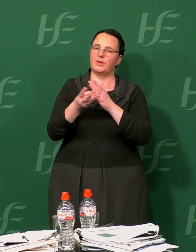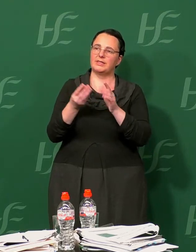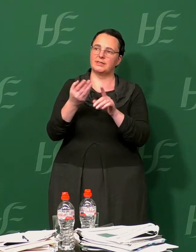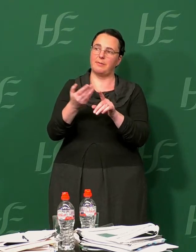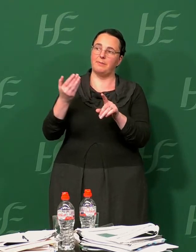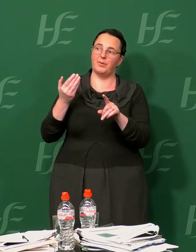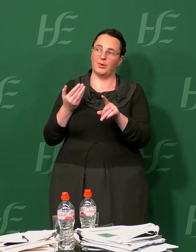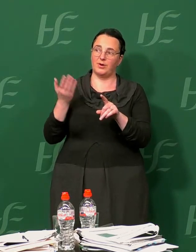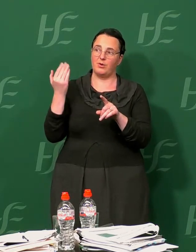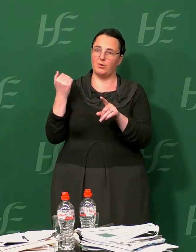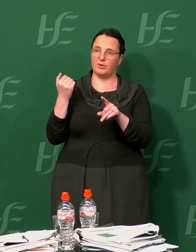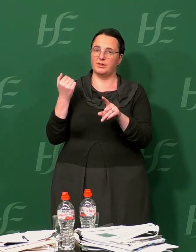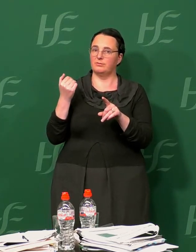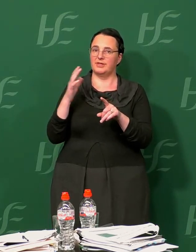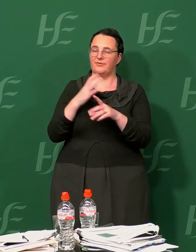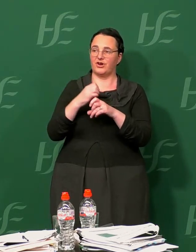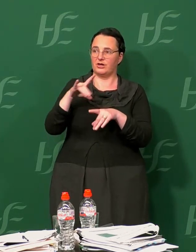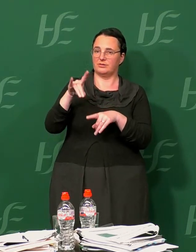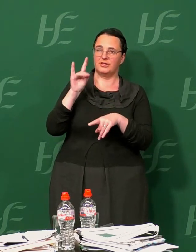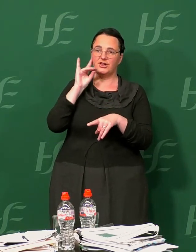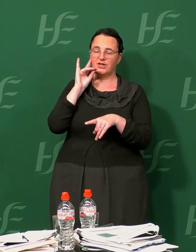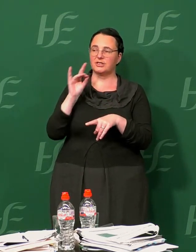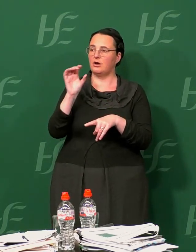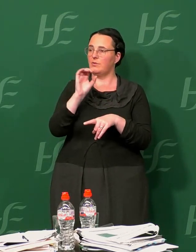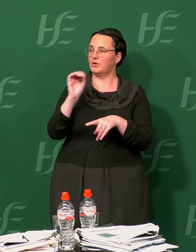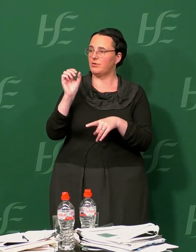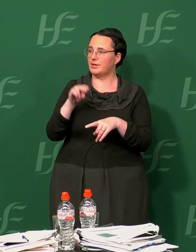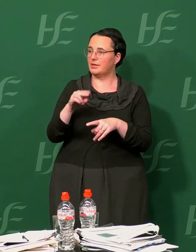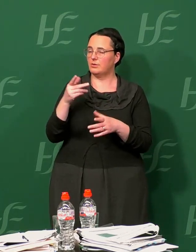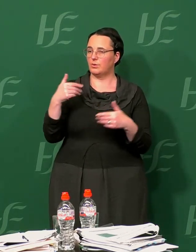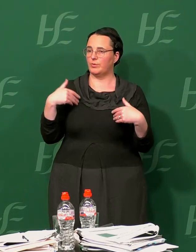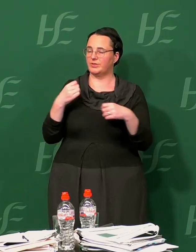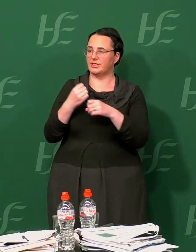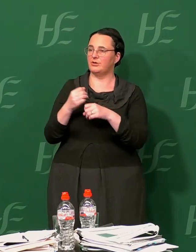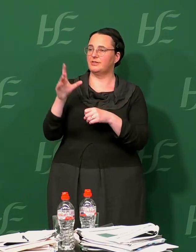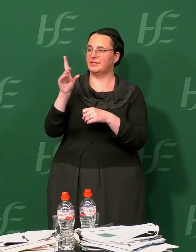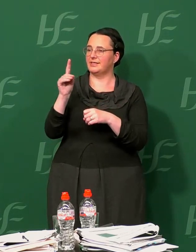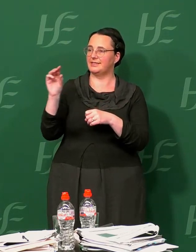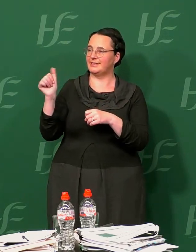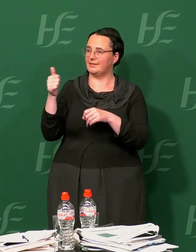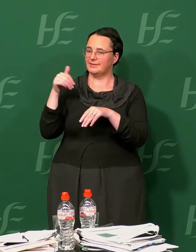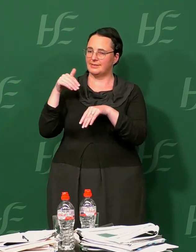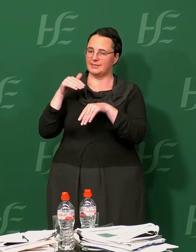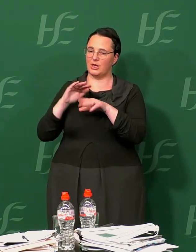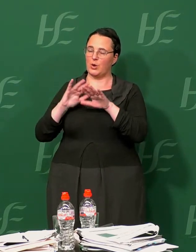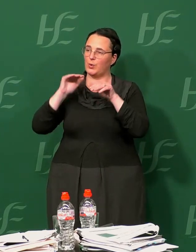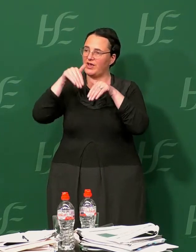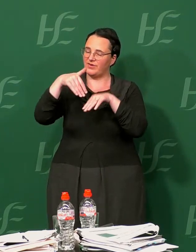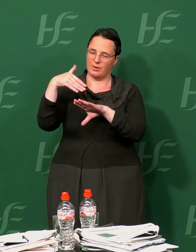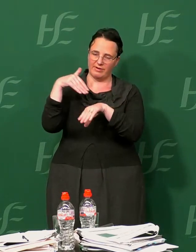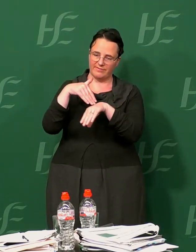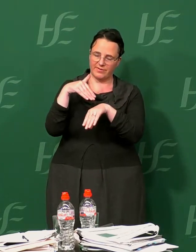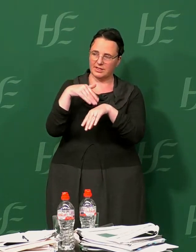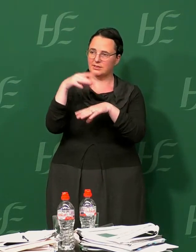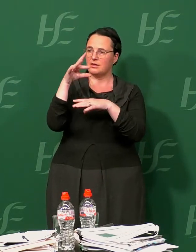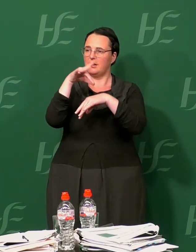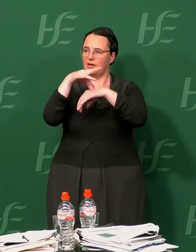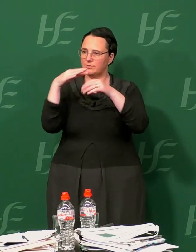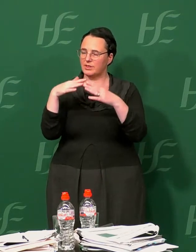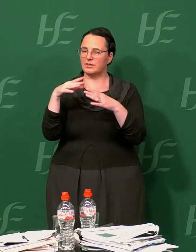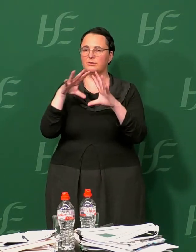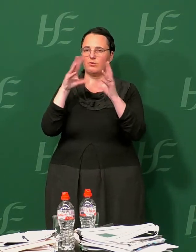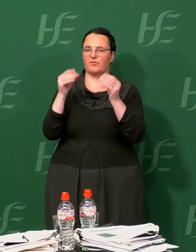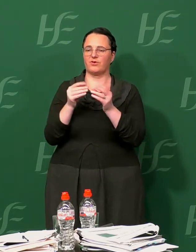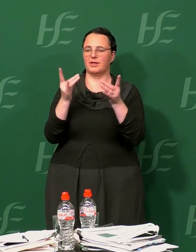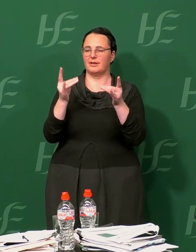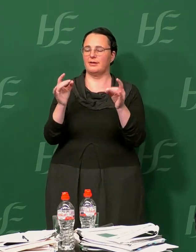heard of Omicron, we have been concerned over the impact of the Delta wave on hospitals and the whole healthcare system. We've